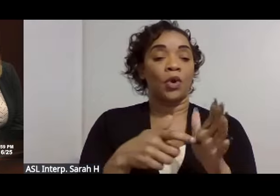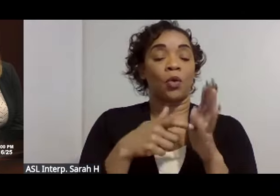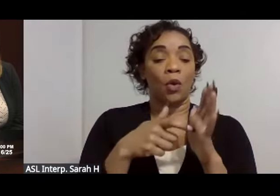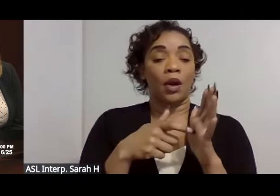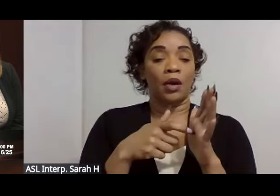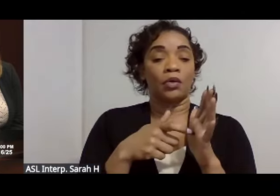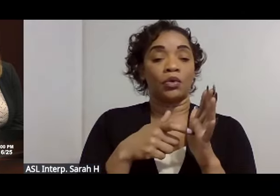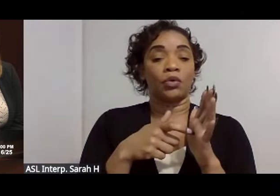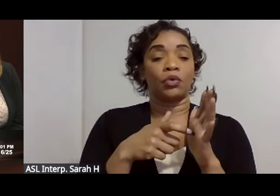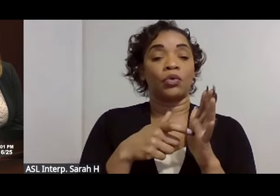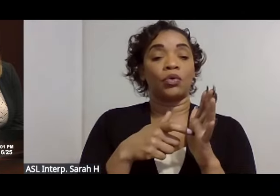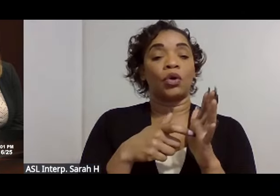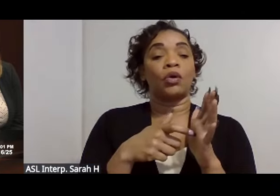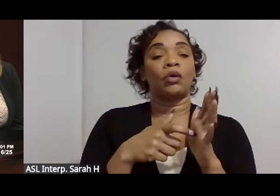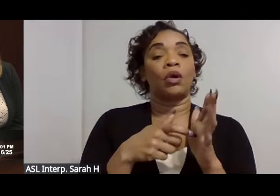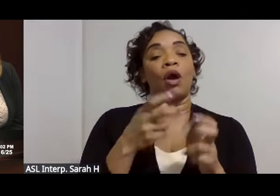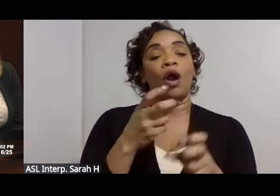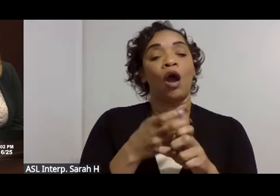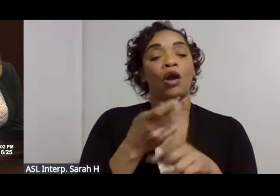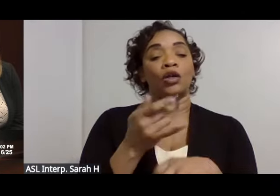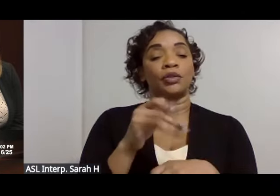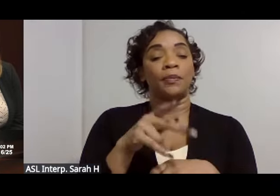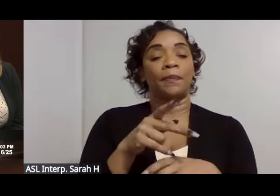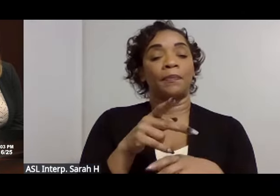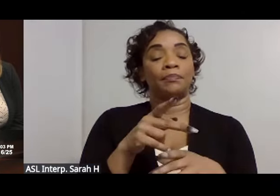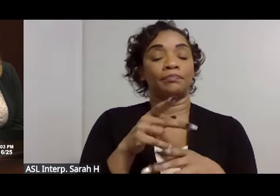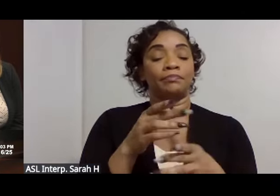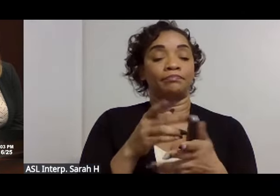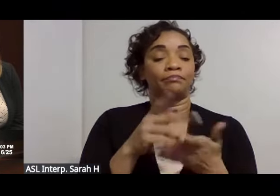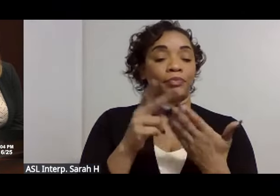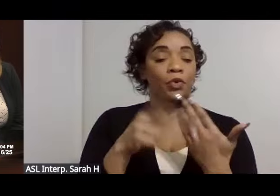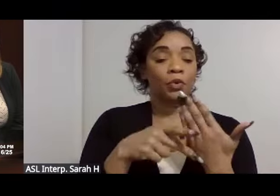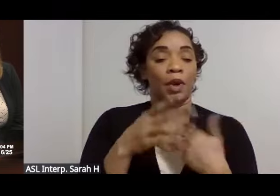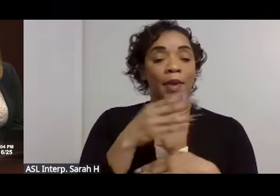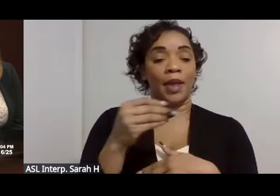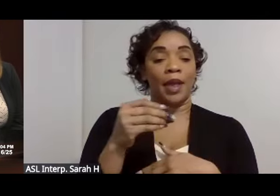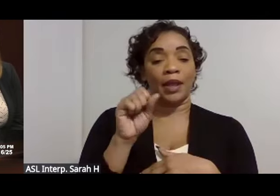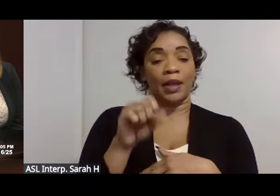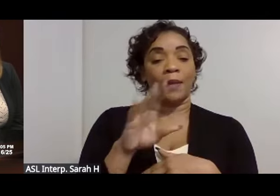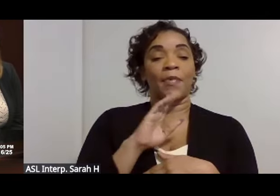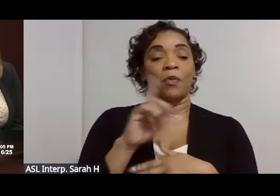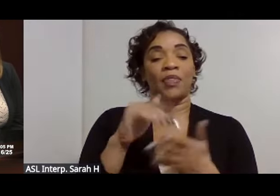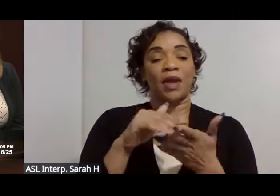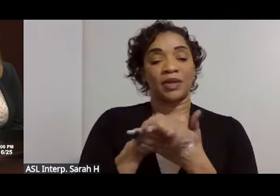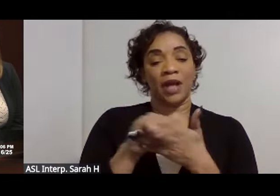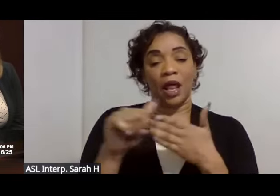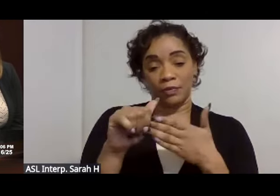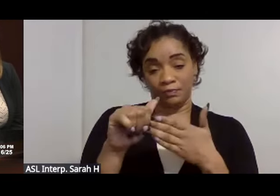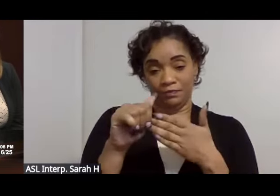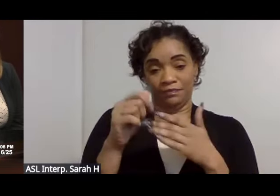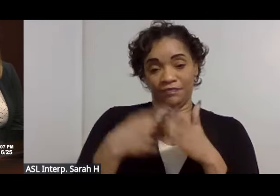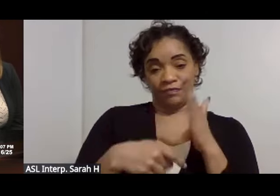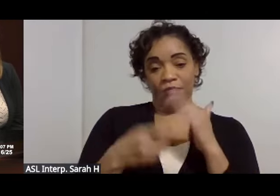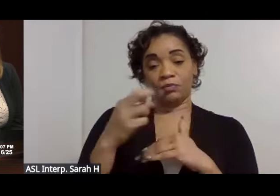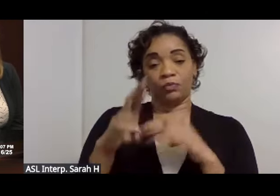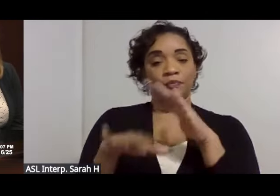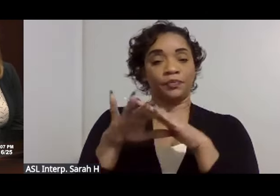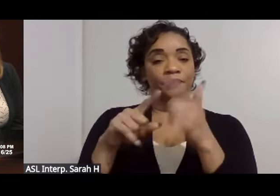to $1,000 fine and/or up to 5 years imprisonment, and that is 99 words. So I added